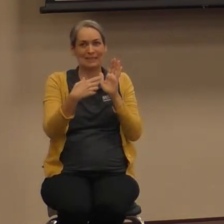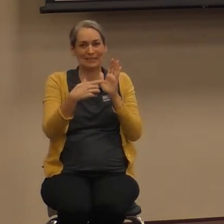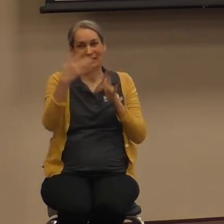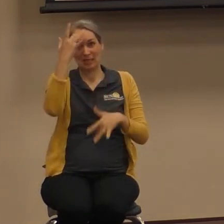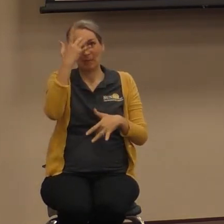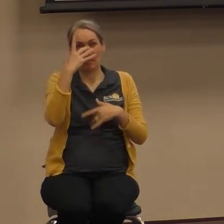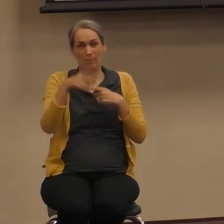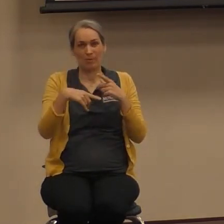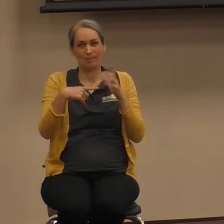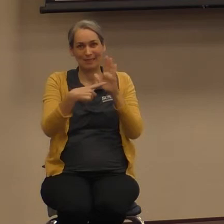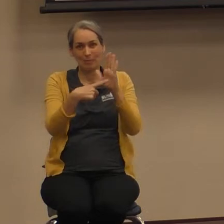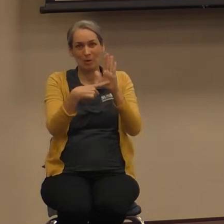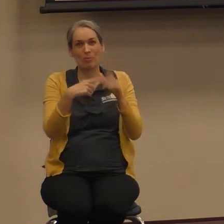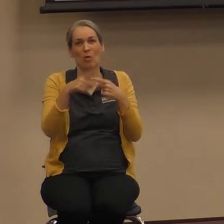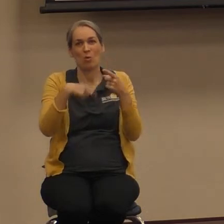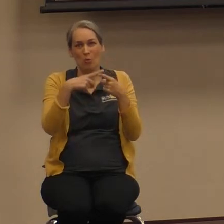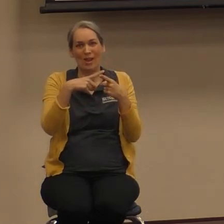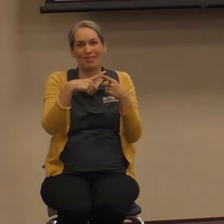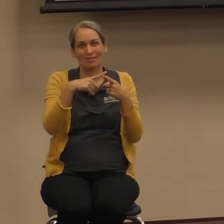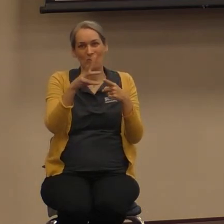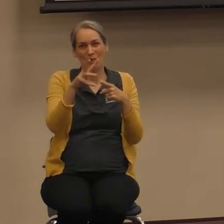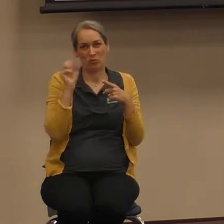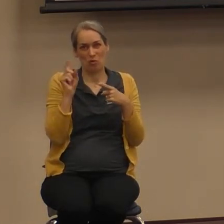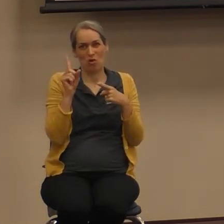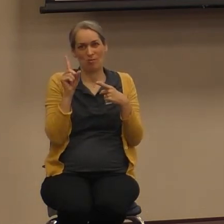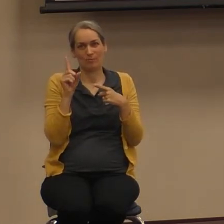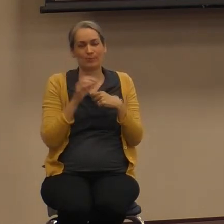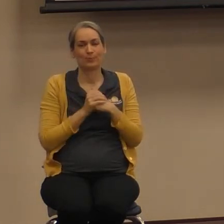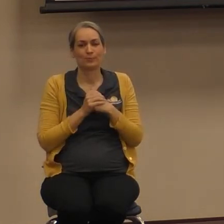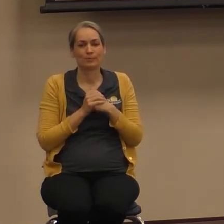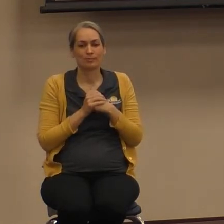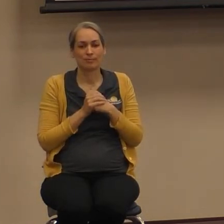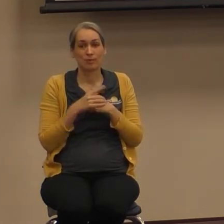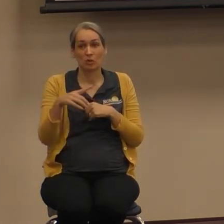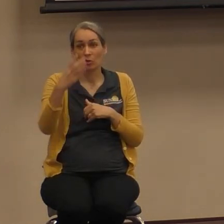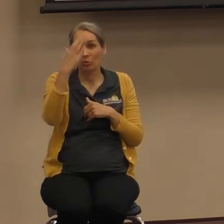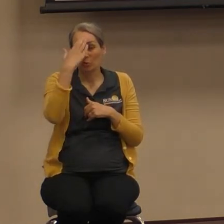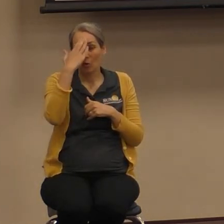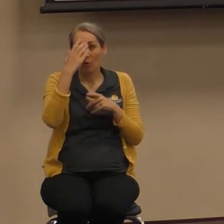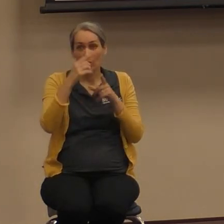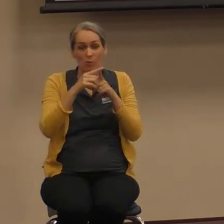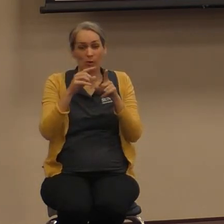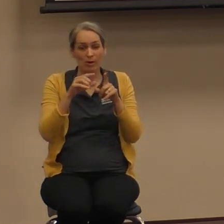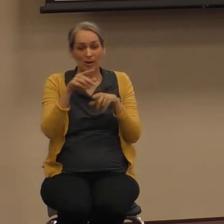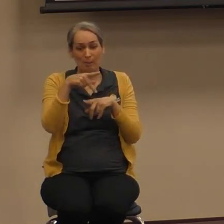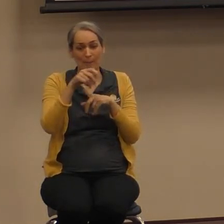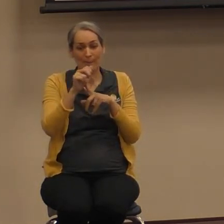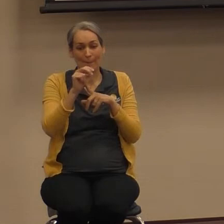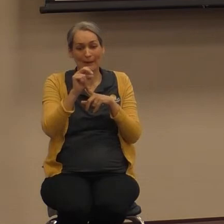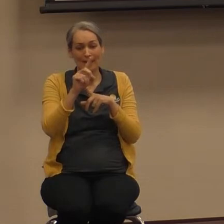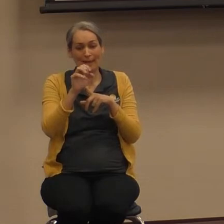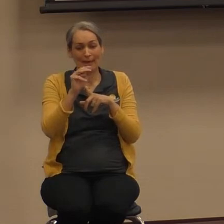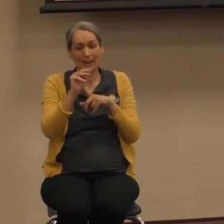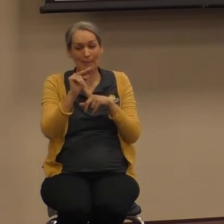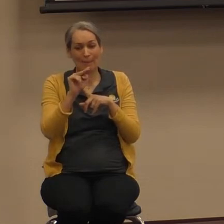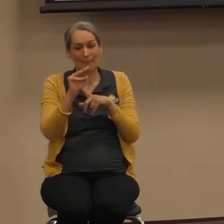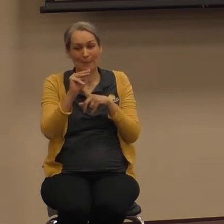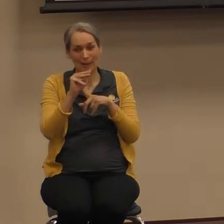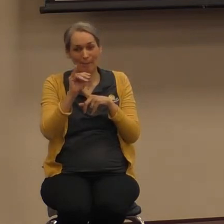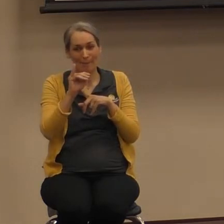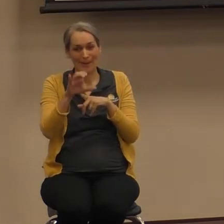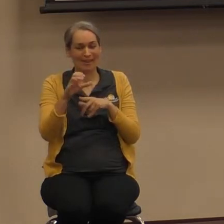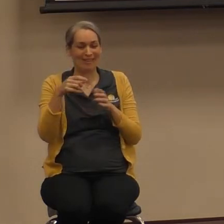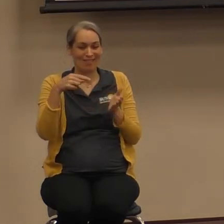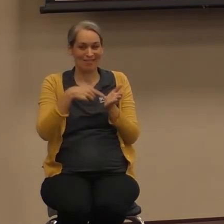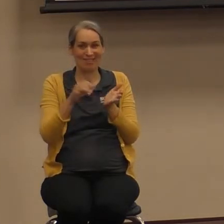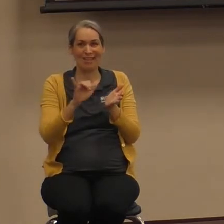epidemic, a rapidly growing, prevalent, and widespread disease. Now that we're all familiar with pandemic, I probably should have called this the silent pandemic, because it